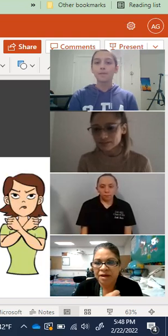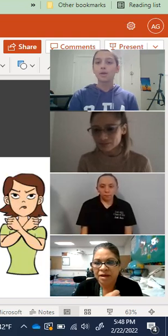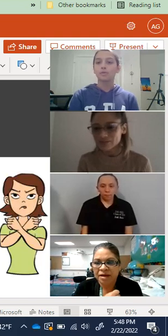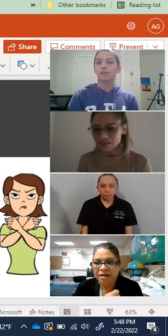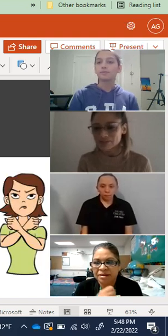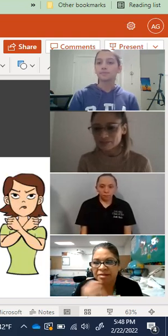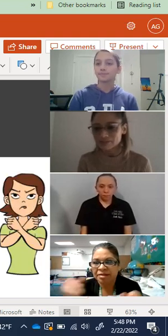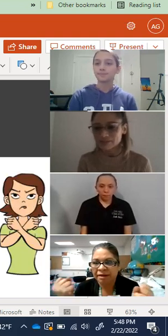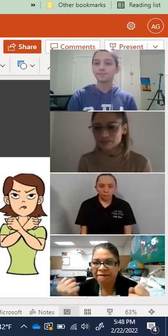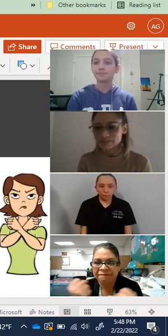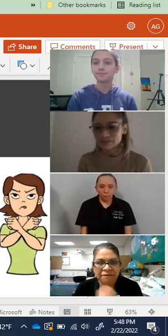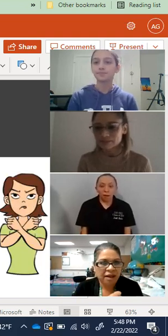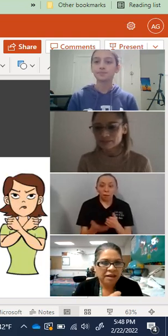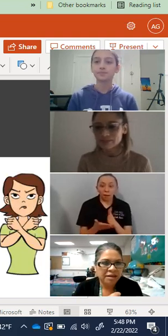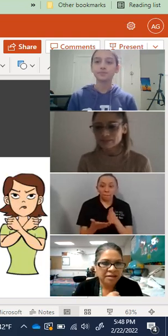All right.